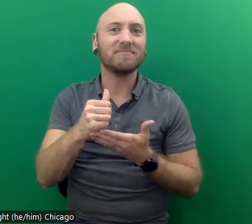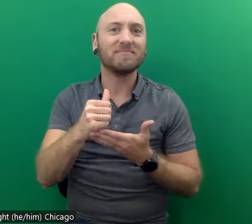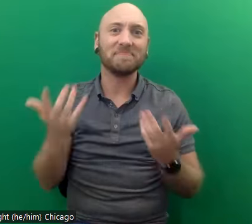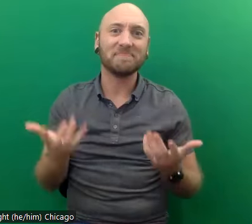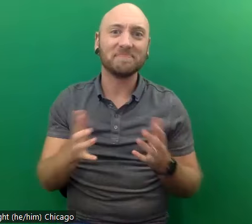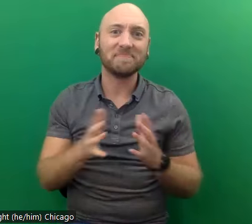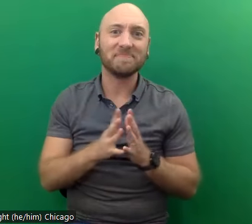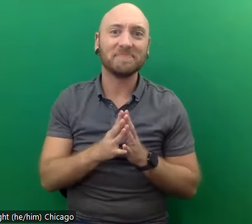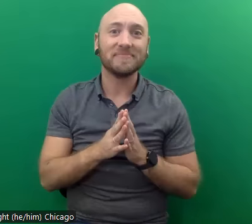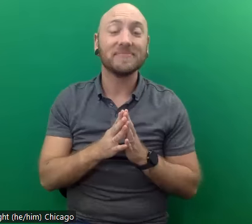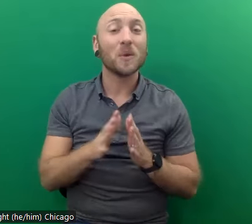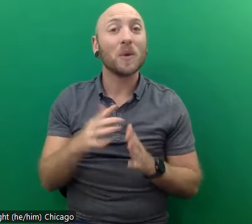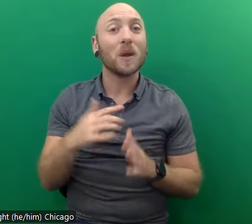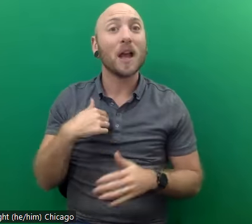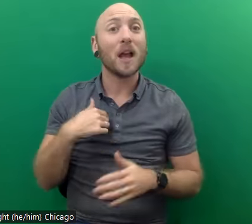I came back and,